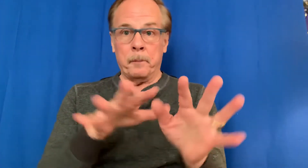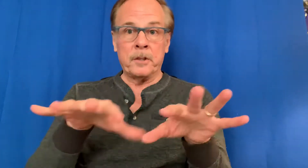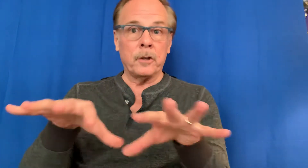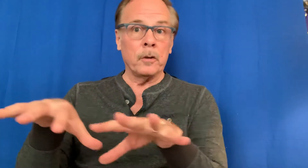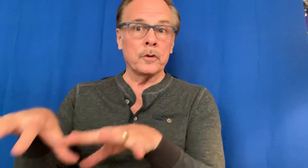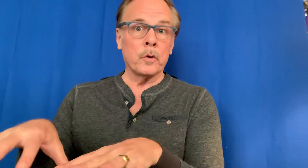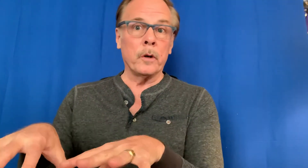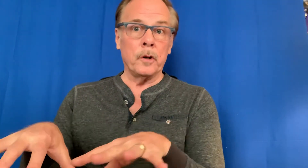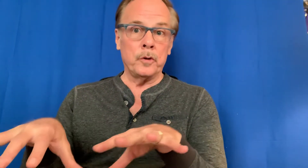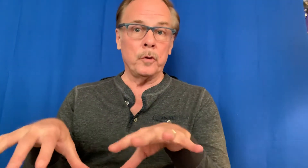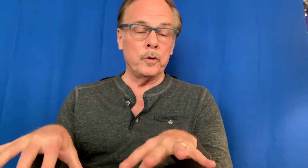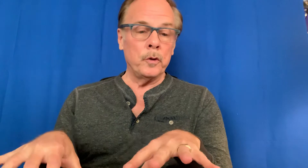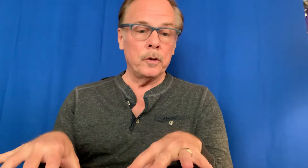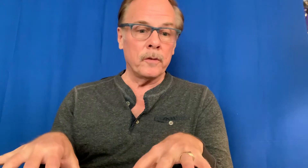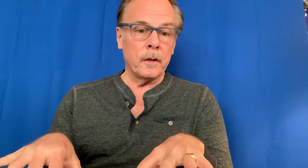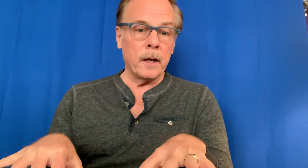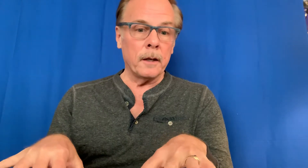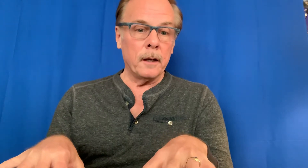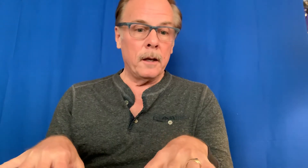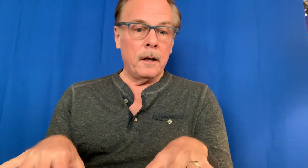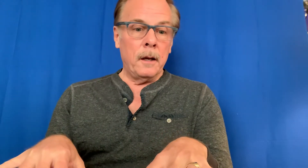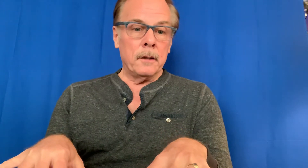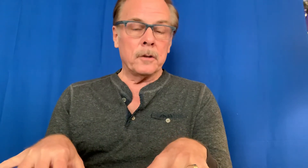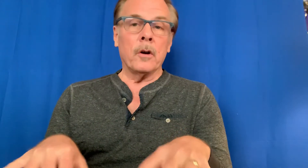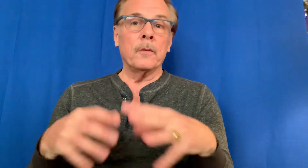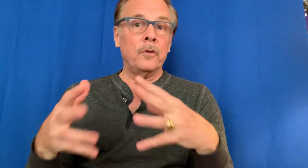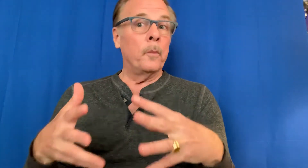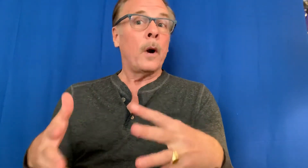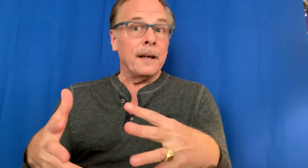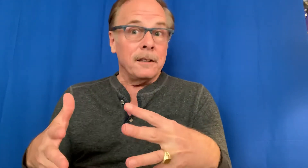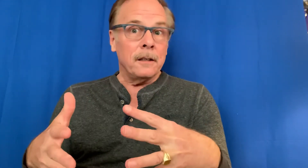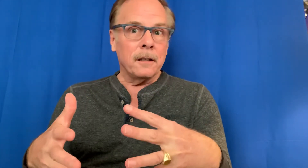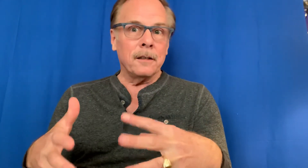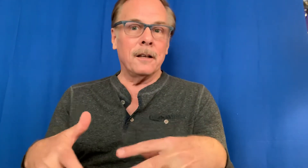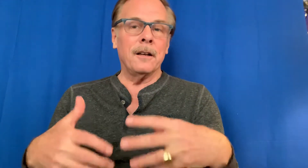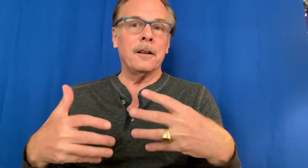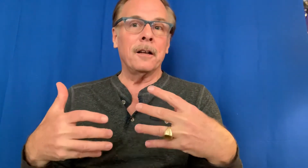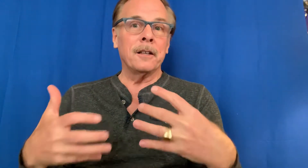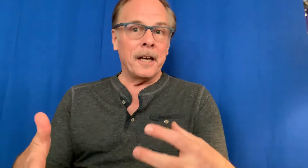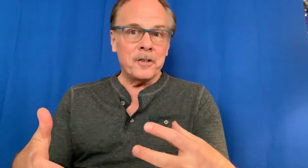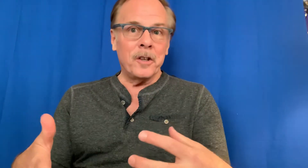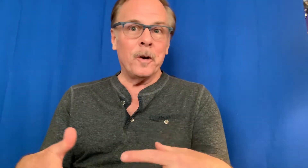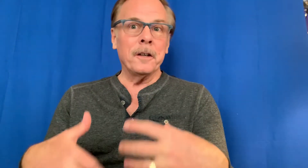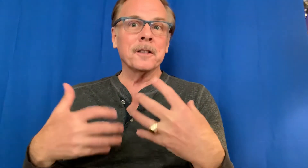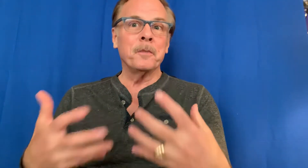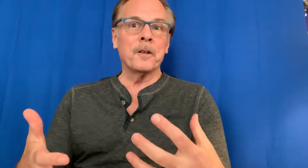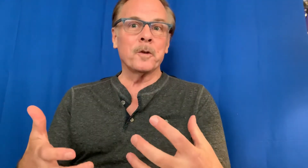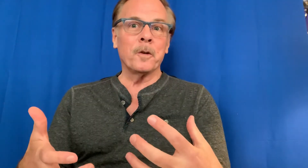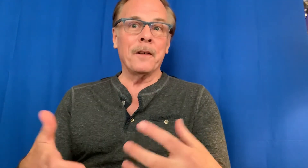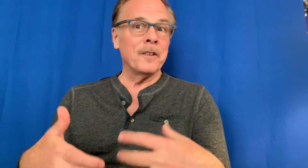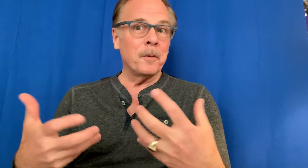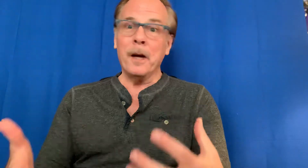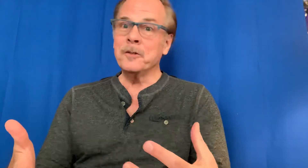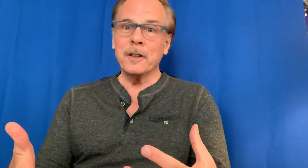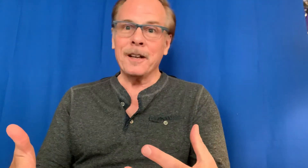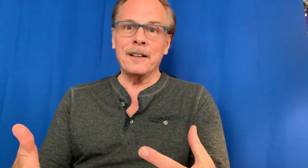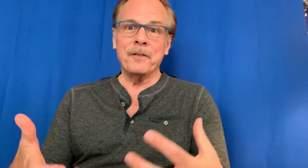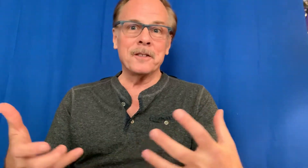particular story that you choose for that. So you practice it, engage the audience, make sure if there's a punchline, if it's funny,